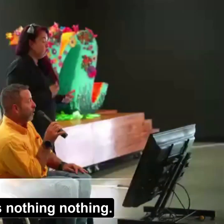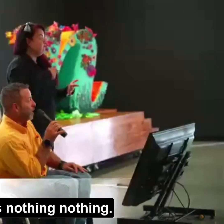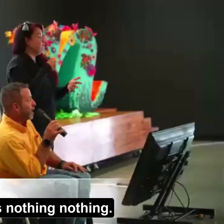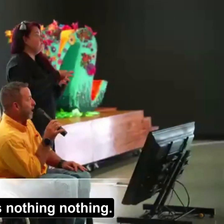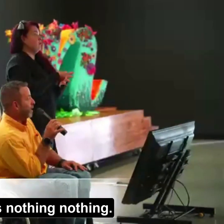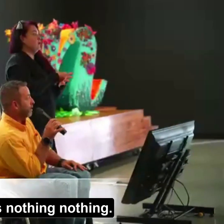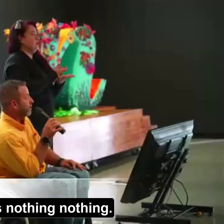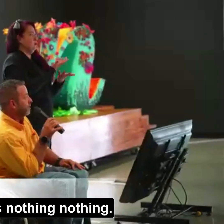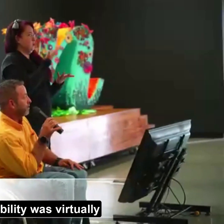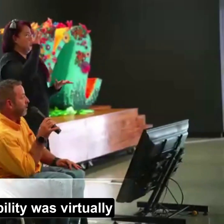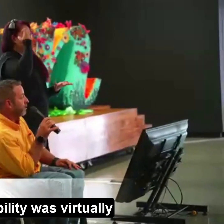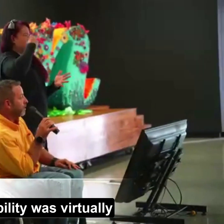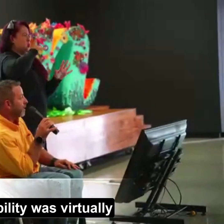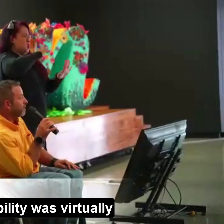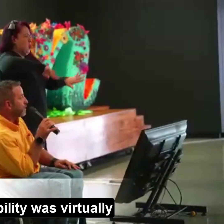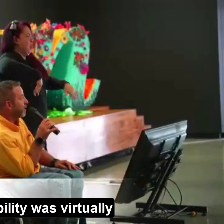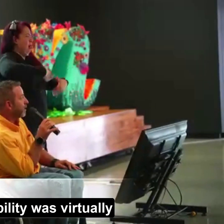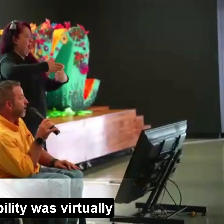was nothing.